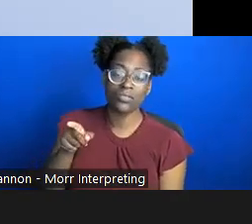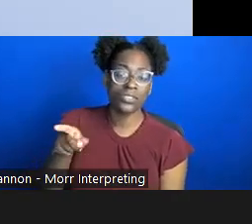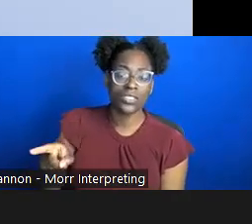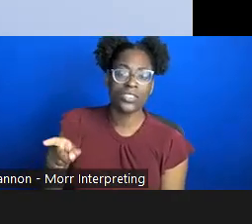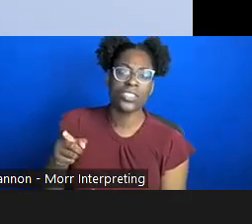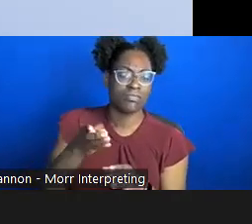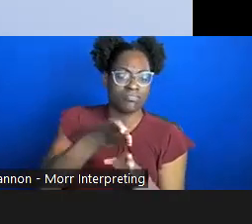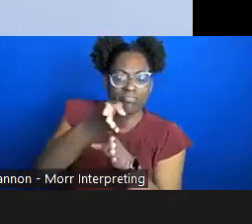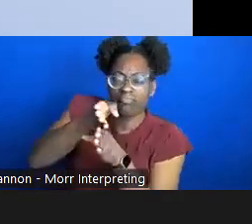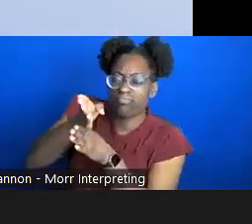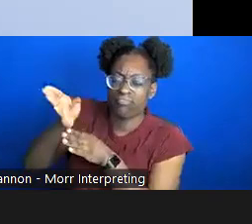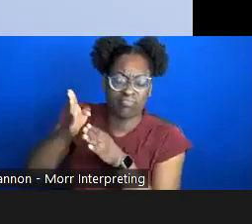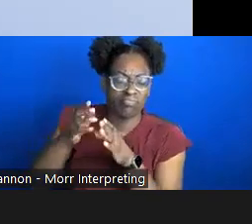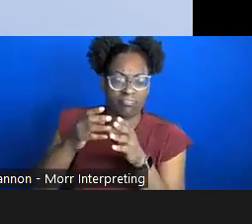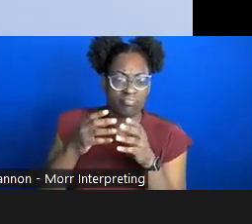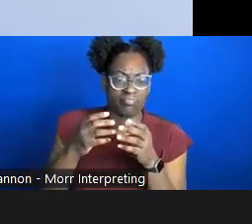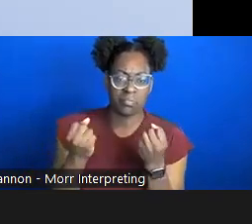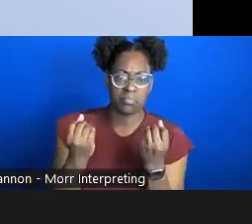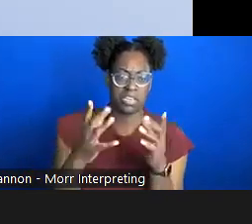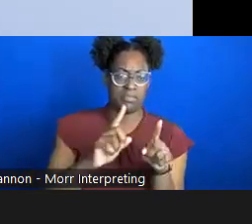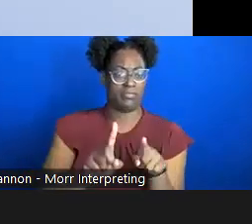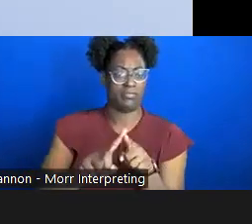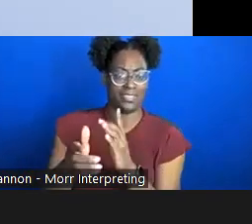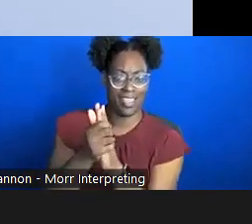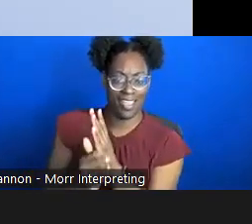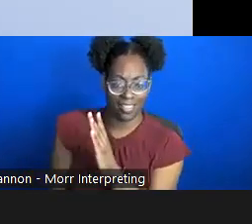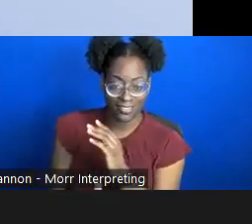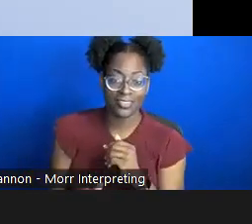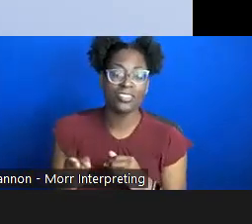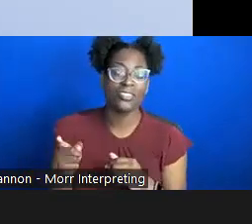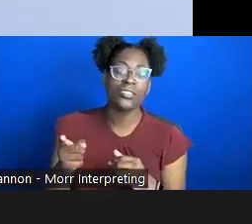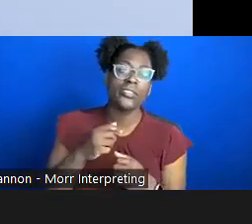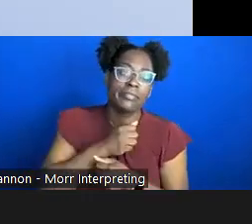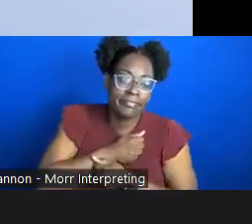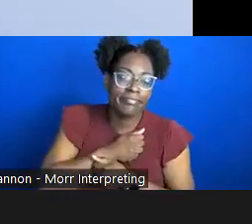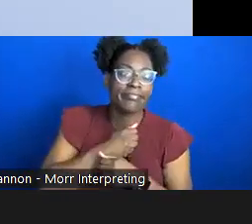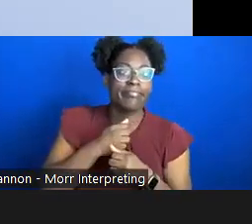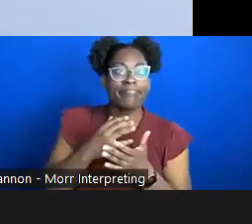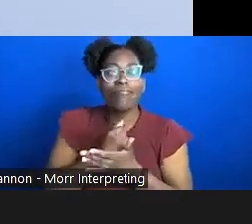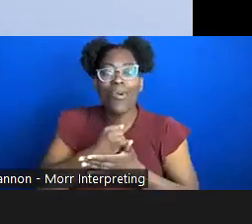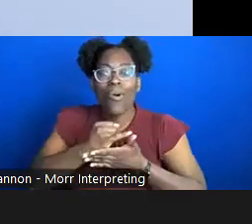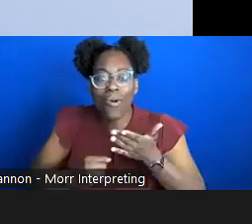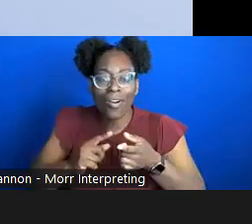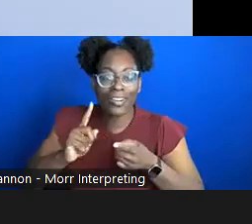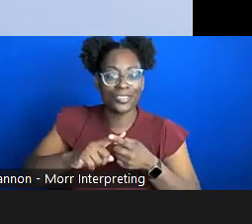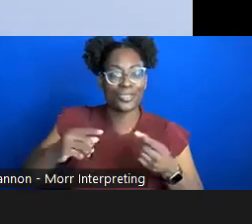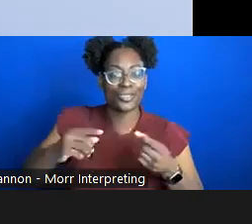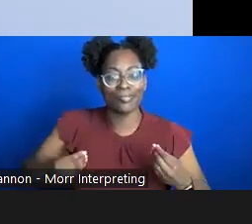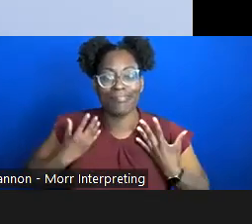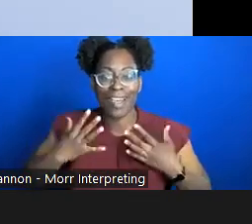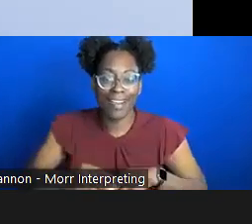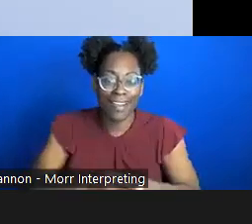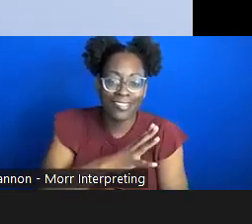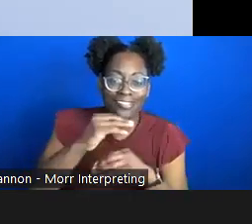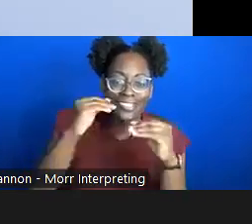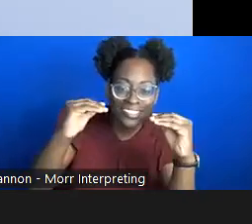teach, and uplift. She's a teaching artist, a vocalist, a writer, and an actress in a category all